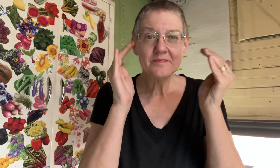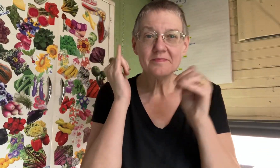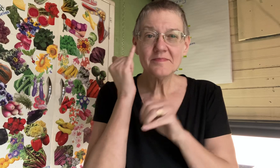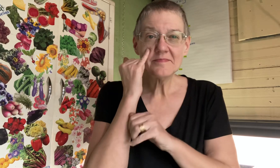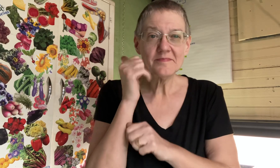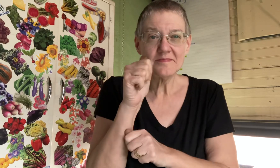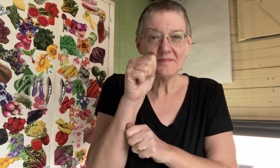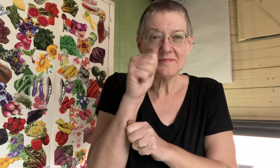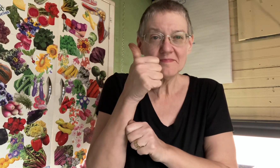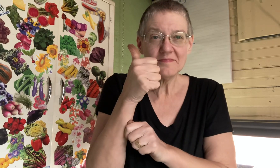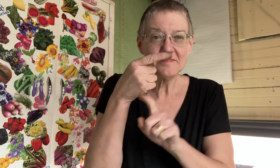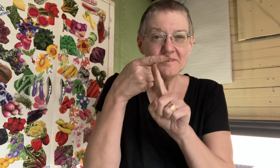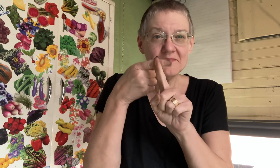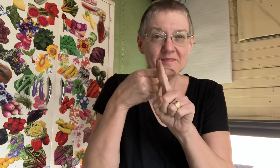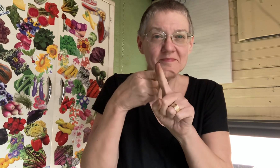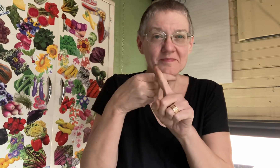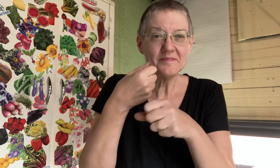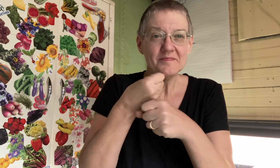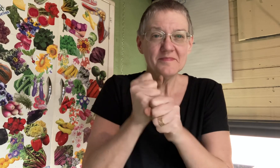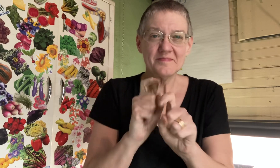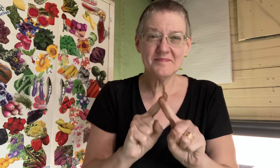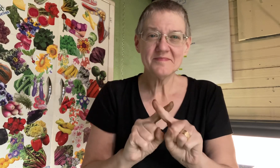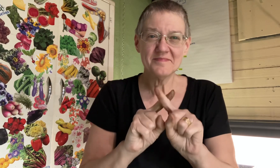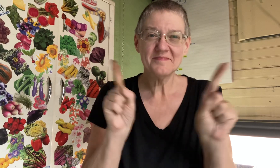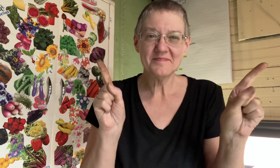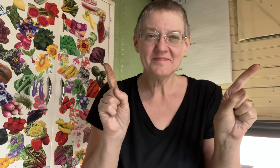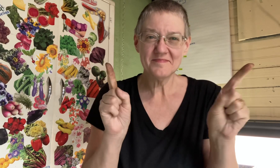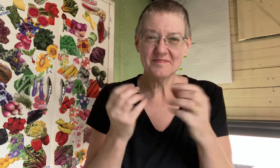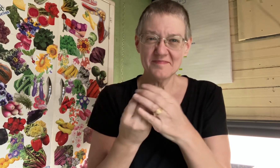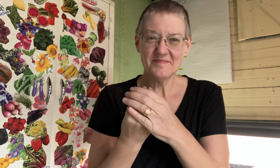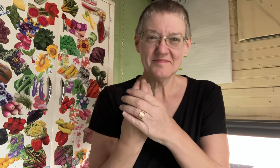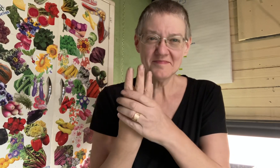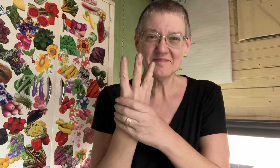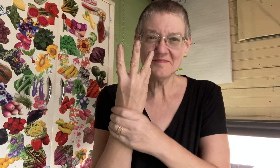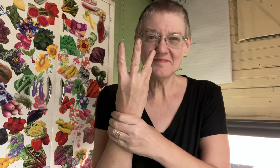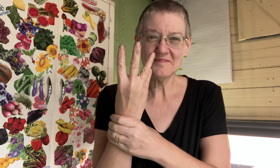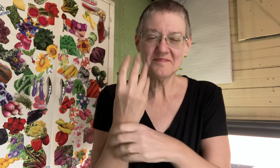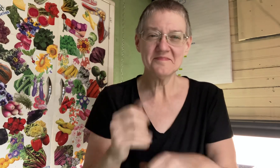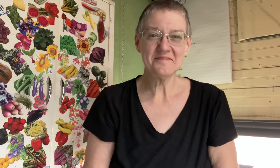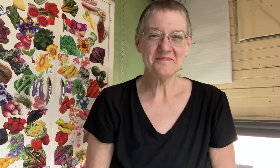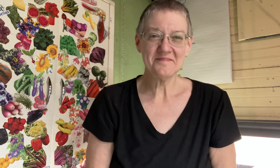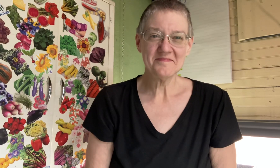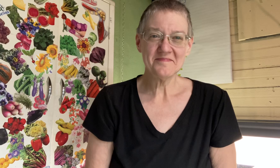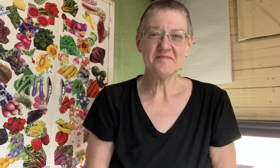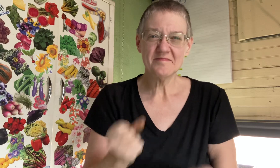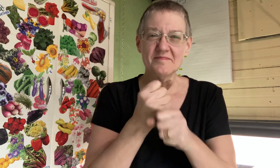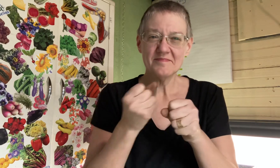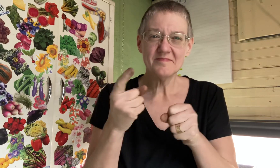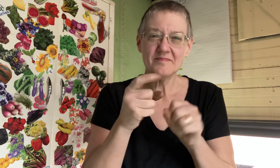And we're going to compare to see if that 10 degrees difference in temperature makes any difference in the